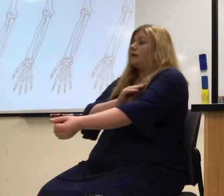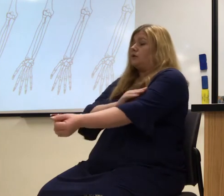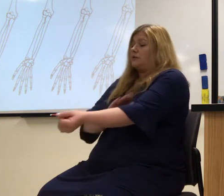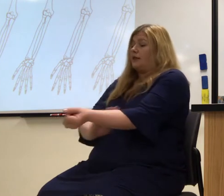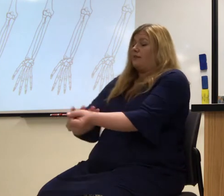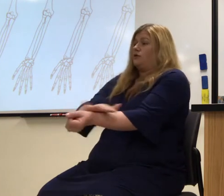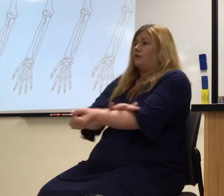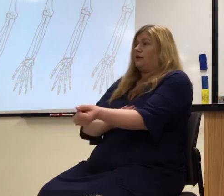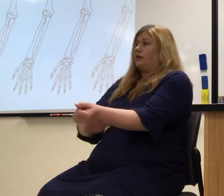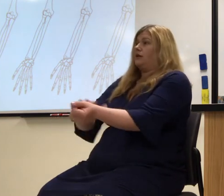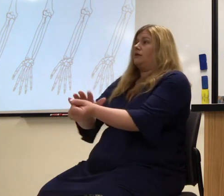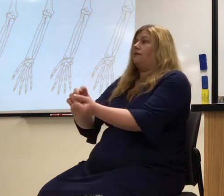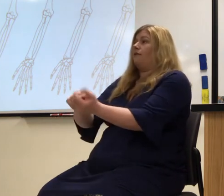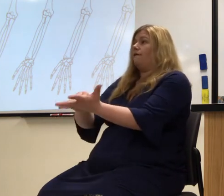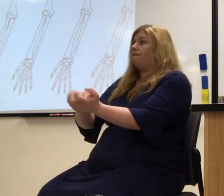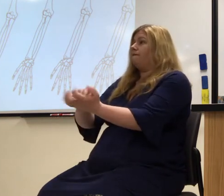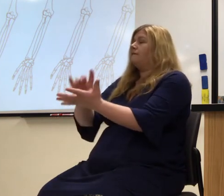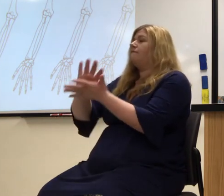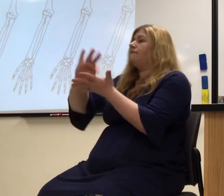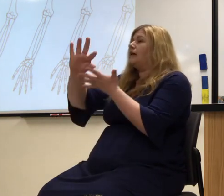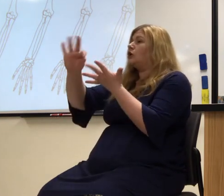fingers, the wrist.